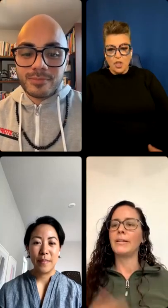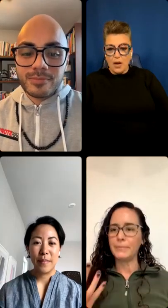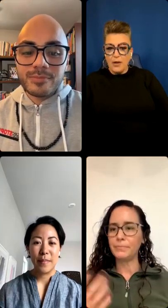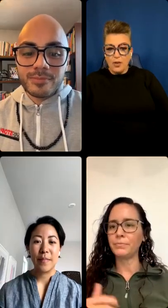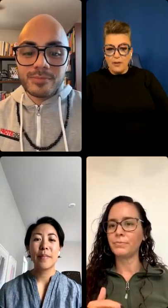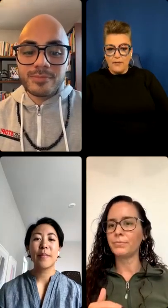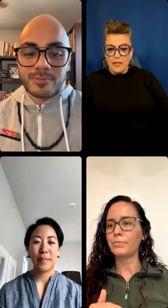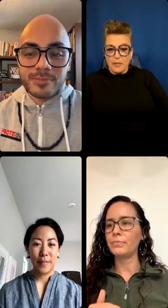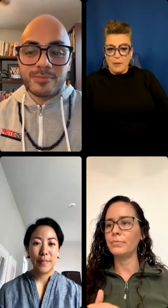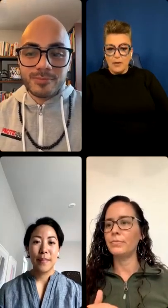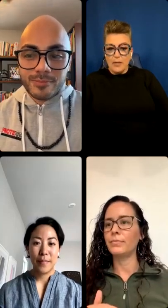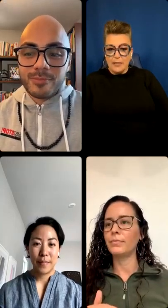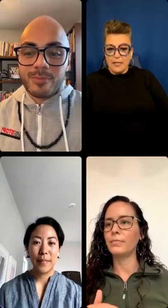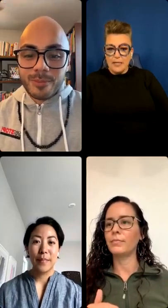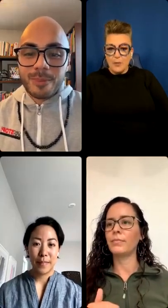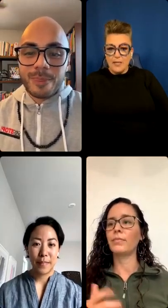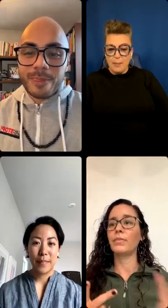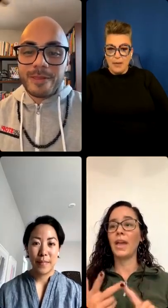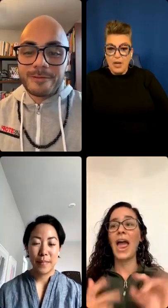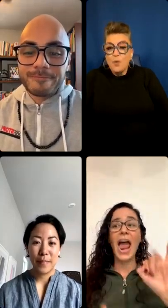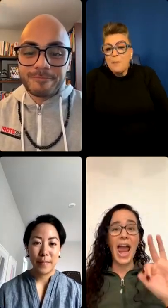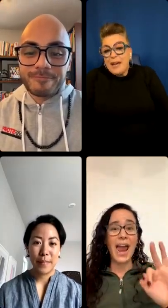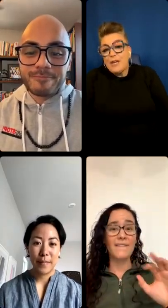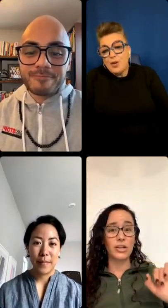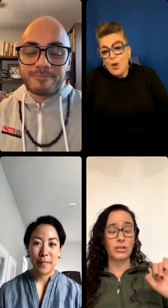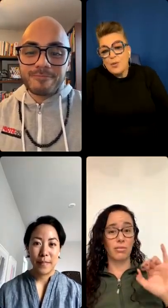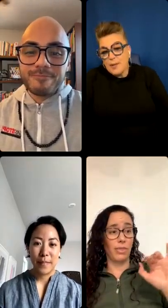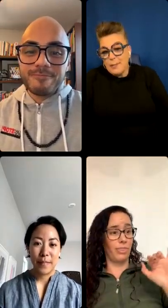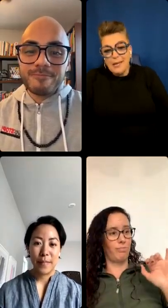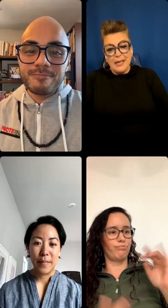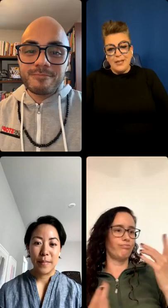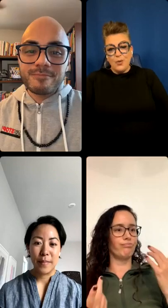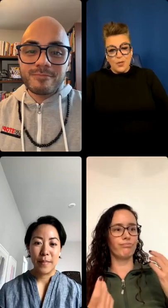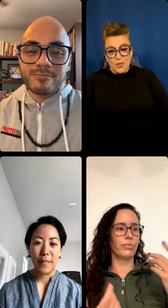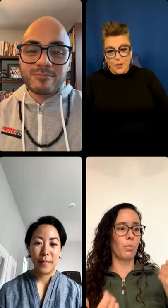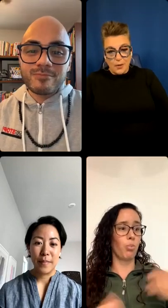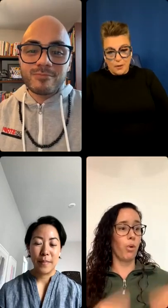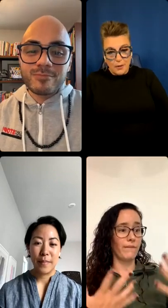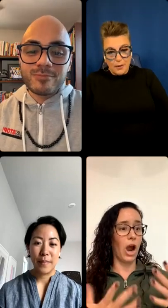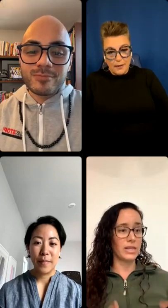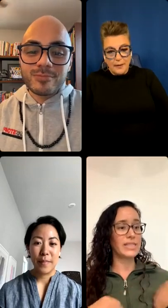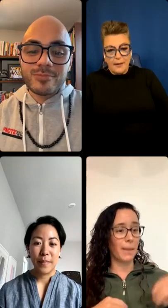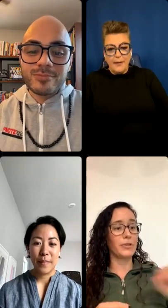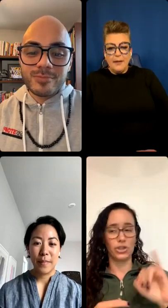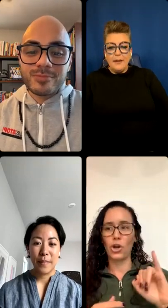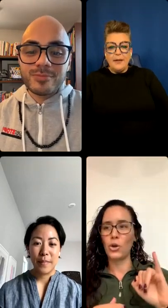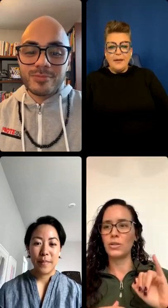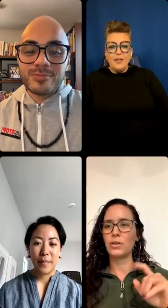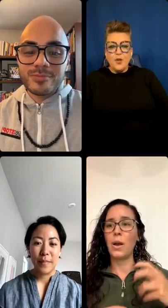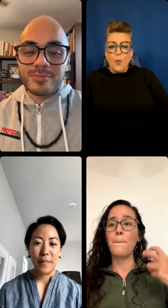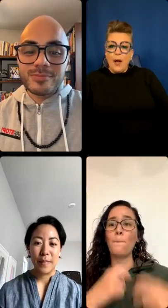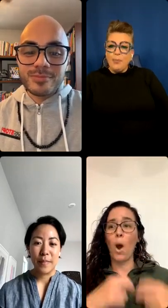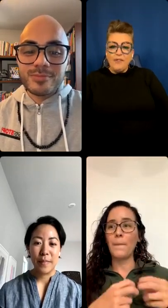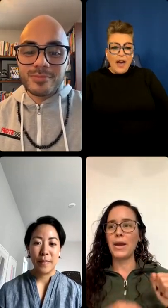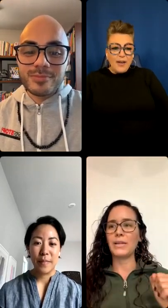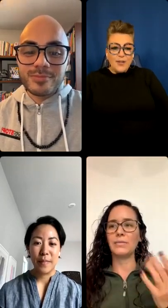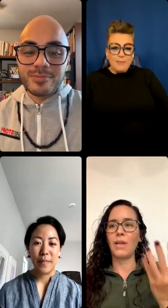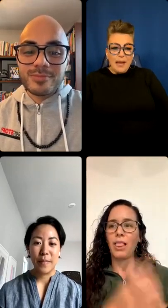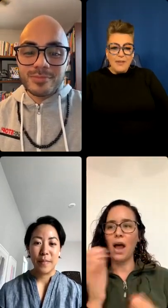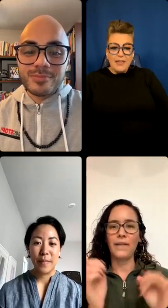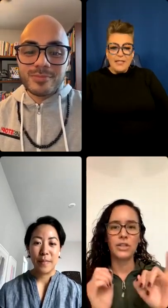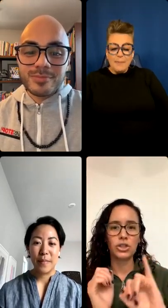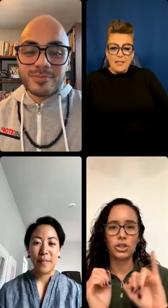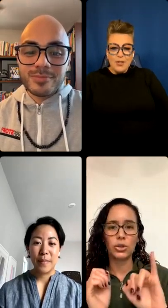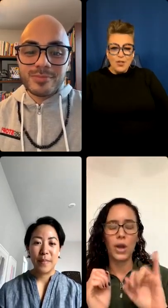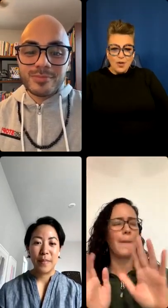vulnerable sharing your lived experiences with somebody who might know somebody in your circle. So while providers